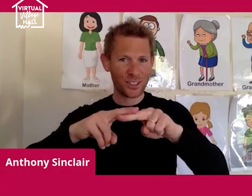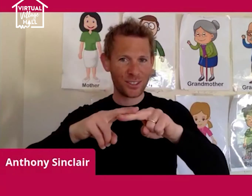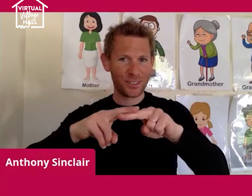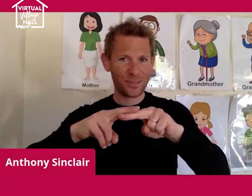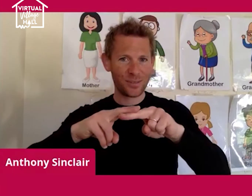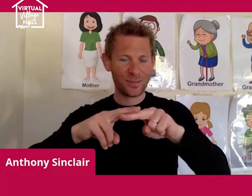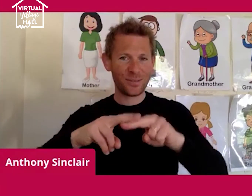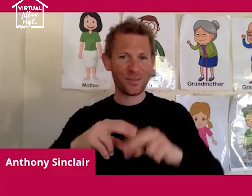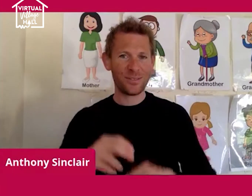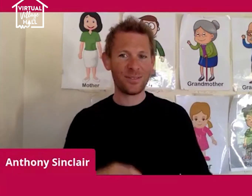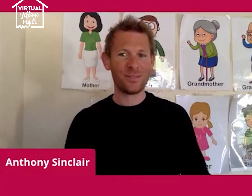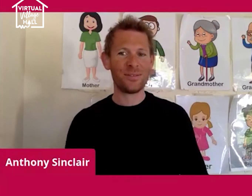grandfather.